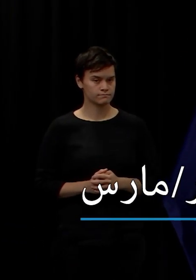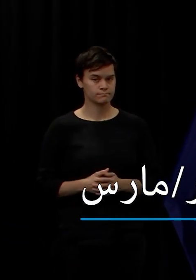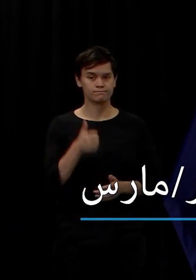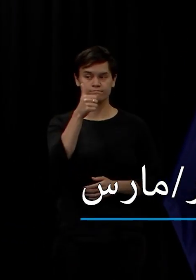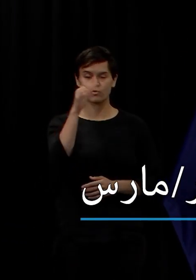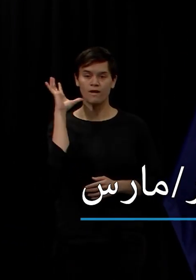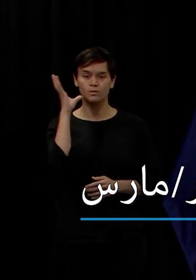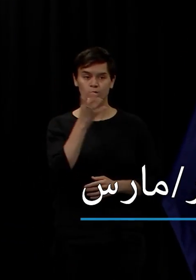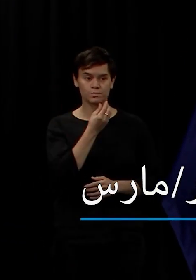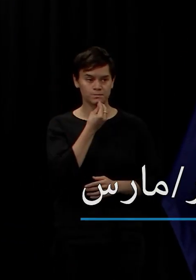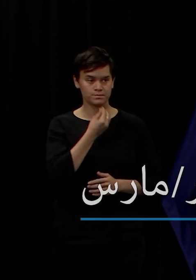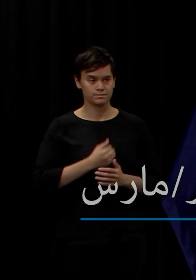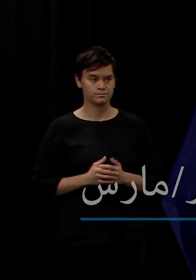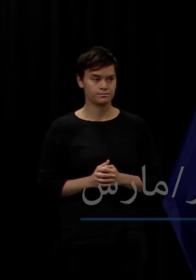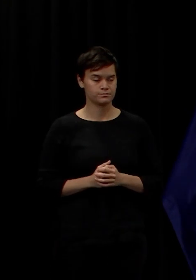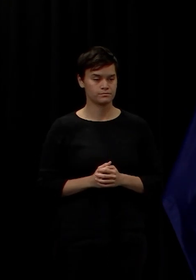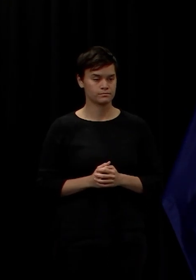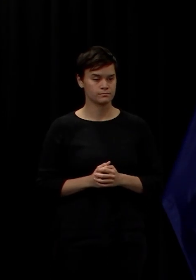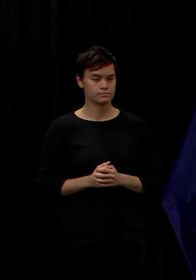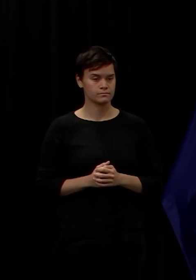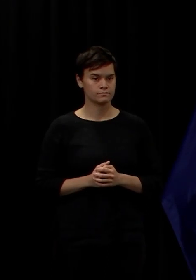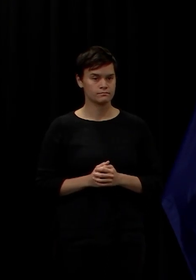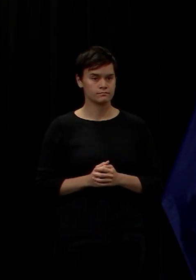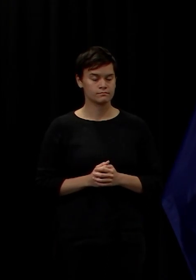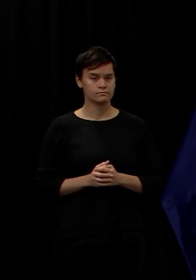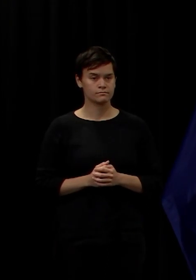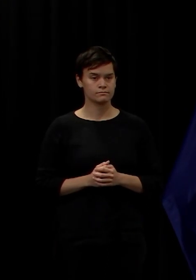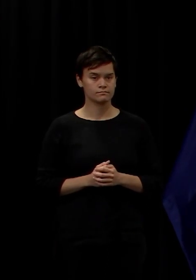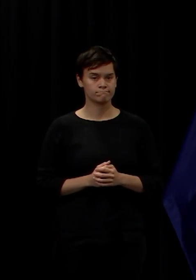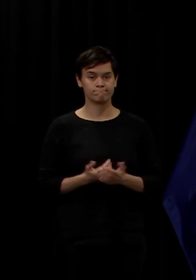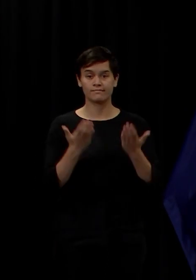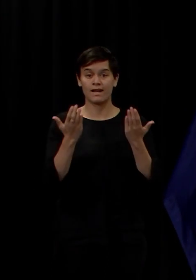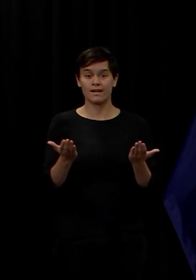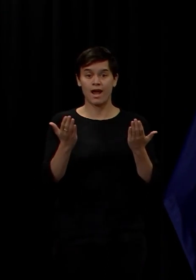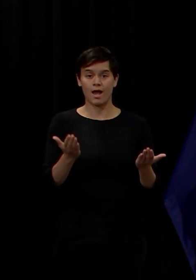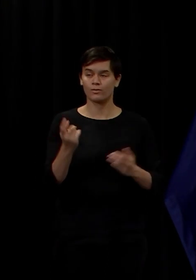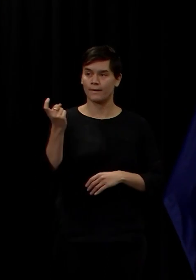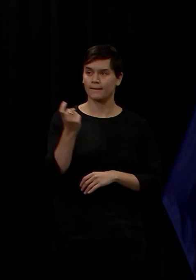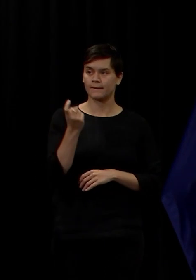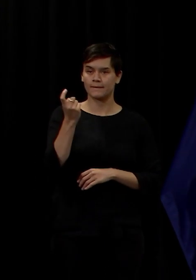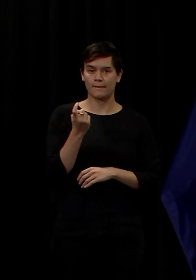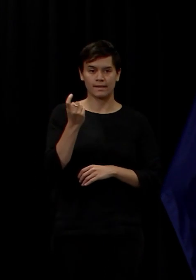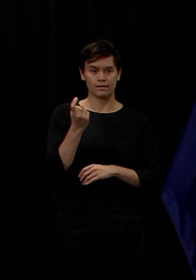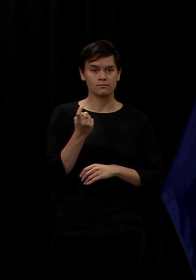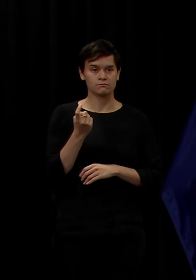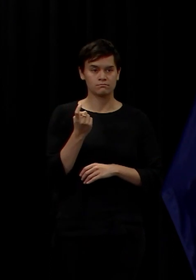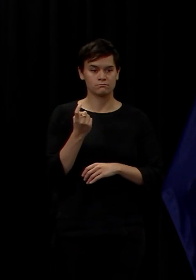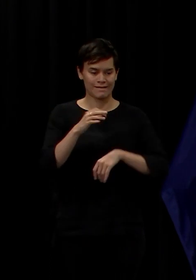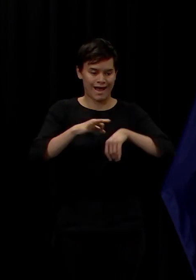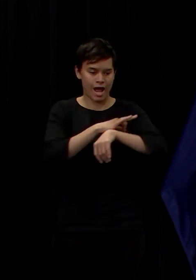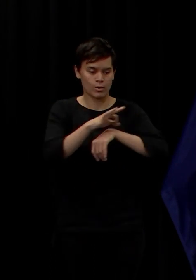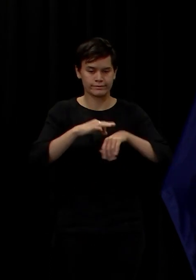good afternoon everyone we are now a matter of hours away from an